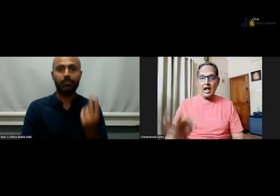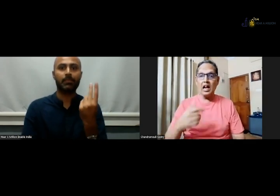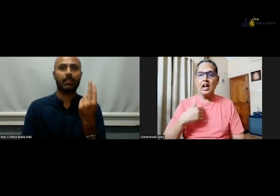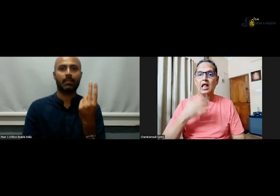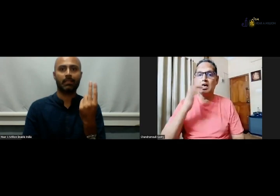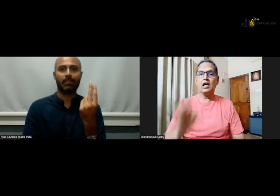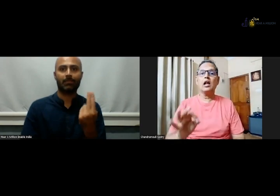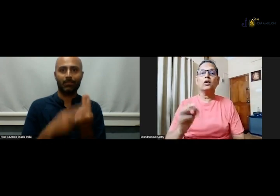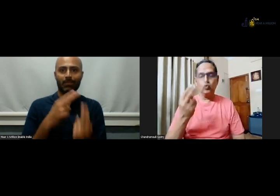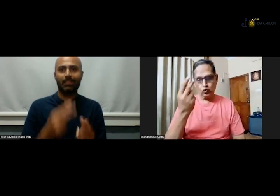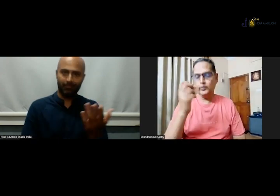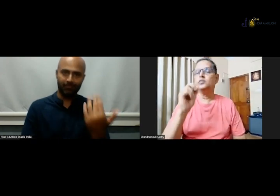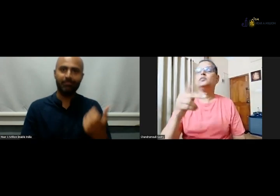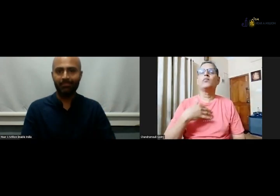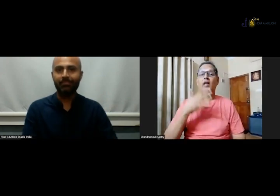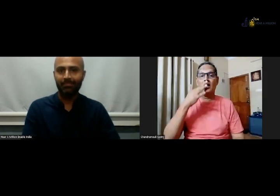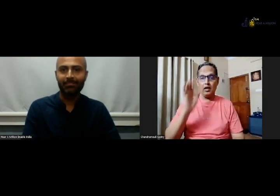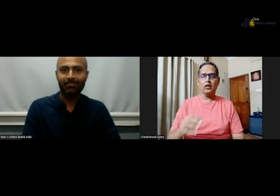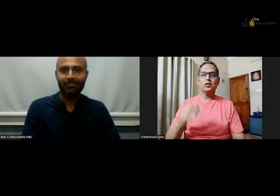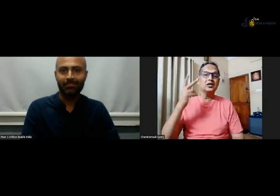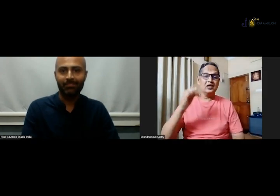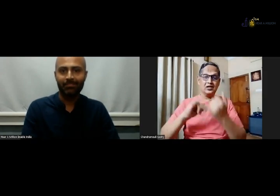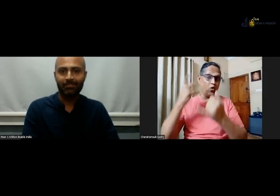me? Chandramauli Sastri here.